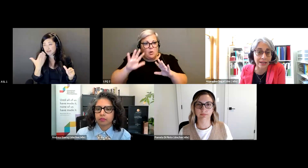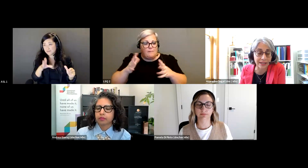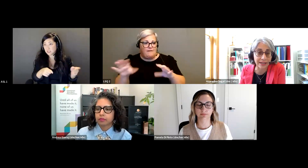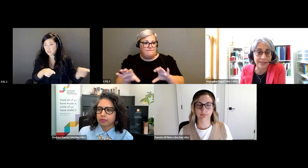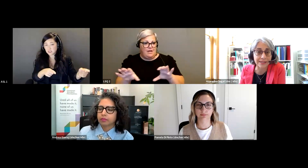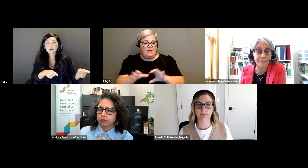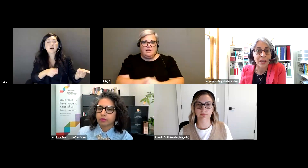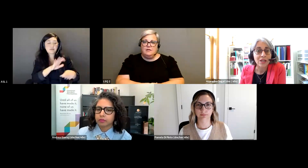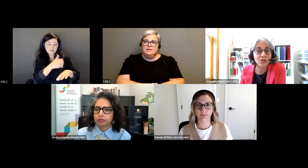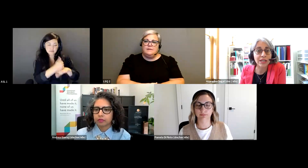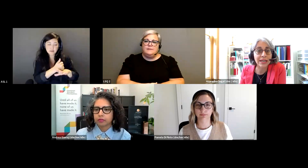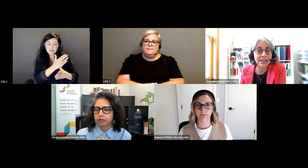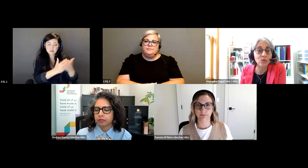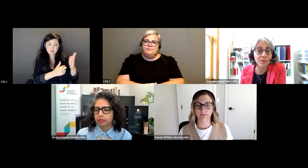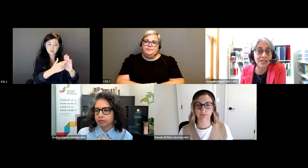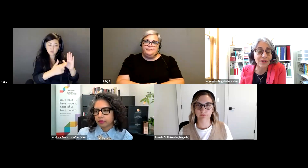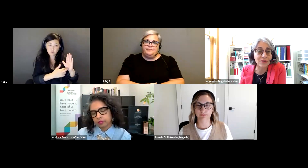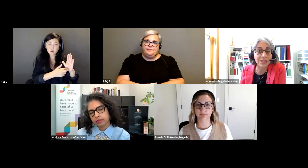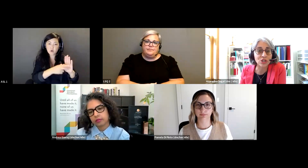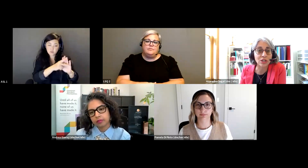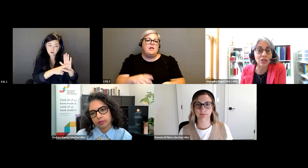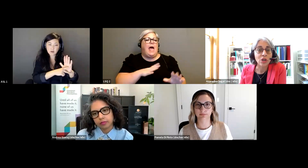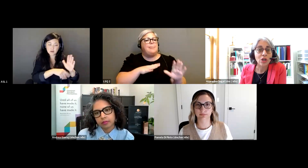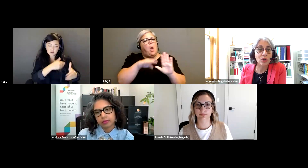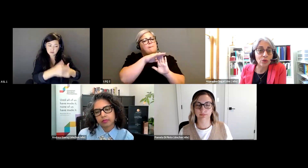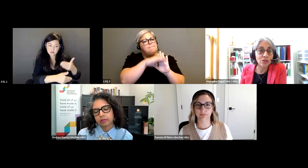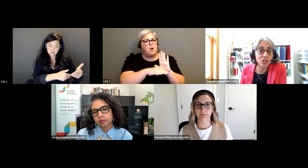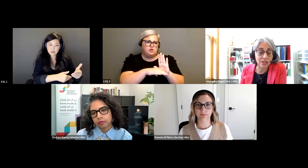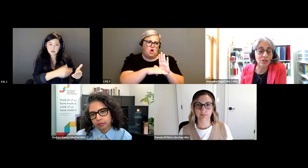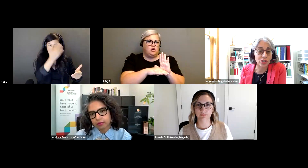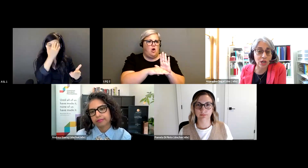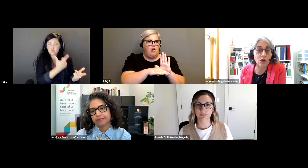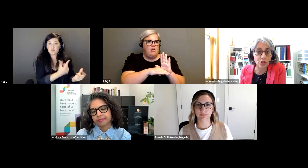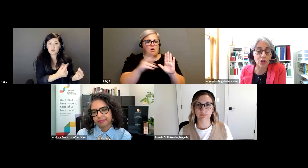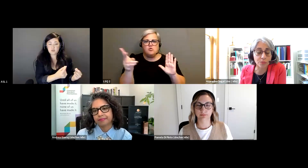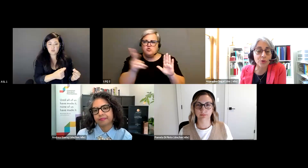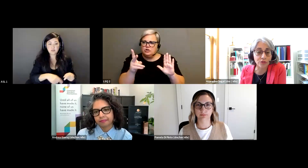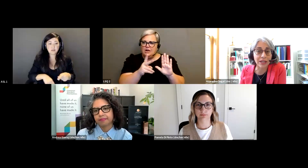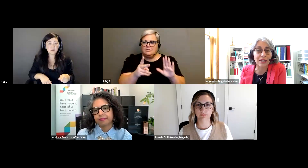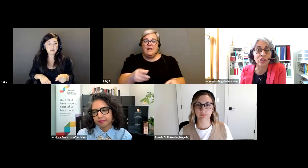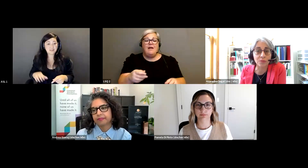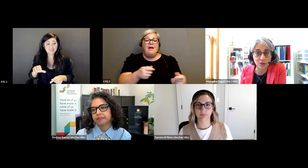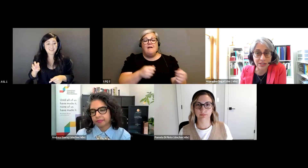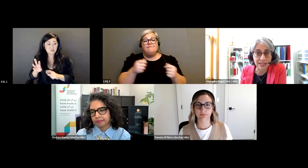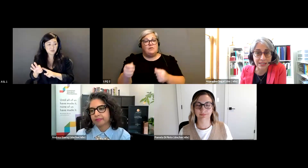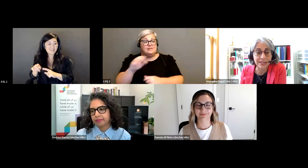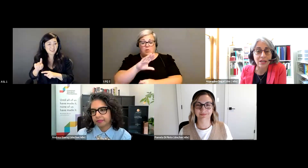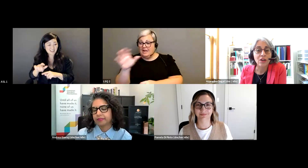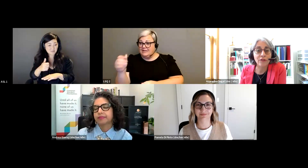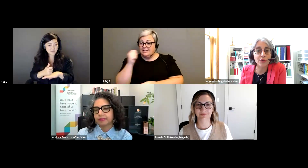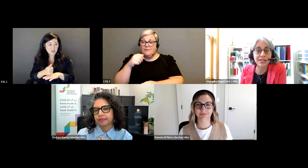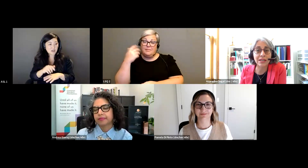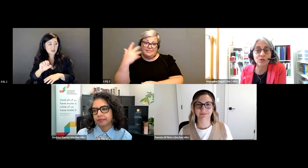and guidelines. So the Canadian Women's Foundation launched shock-proofing